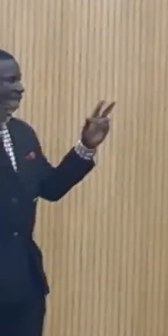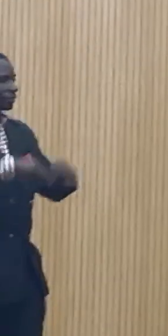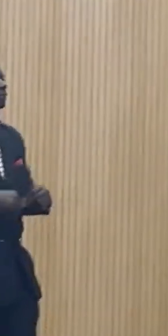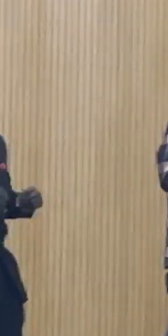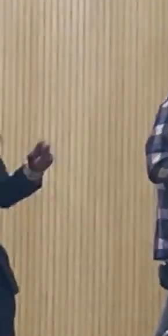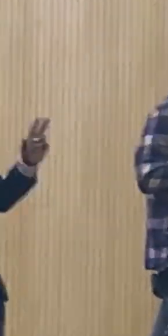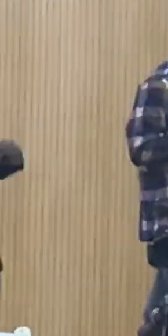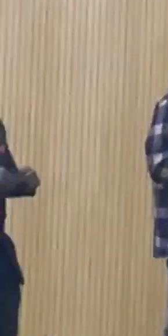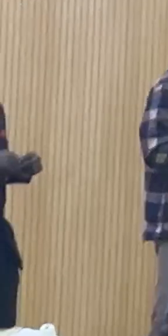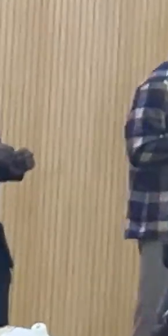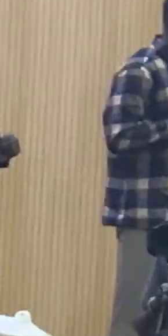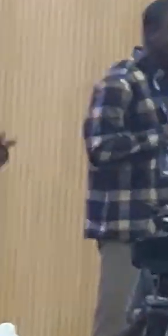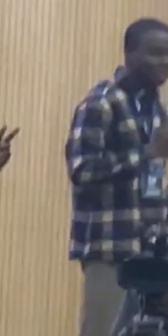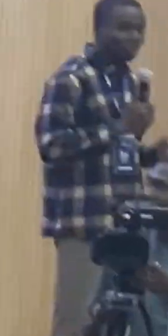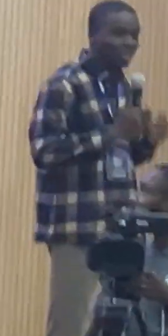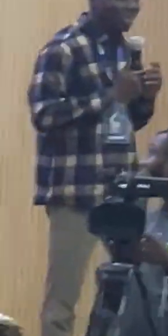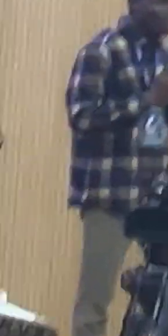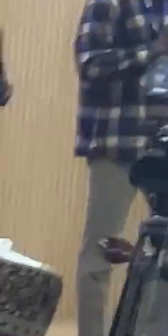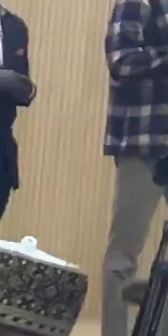My technology.